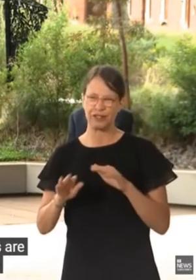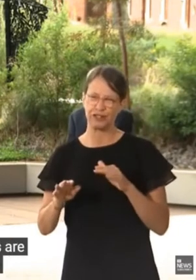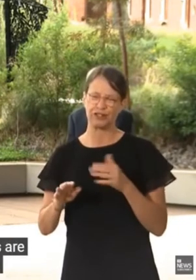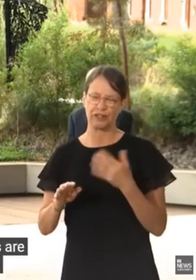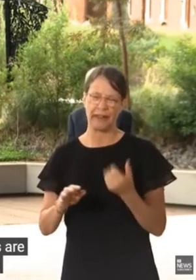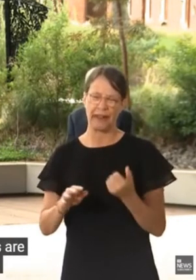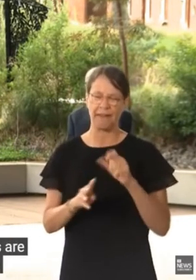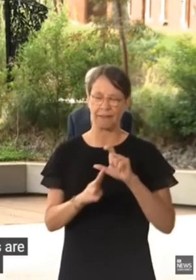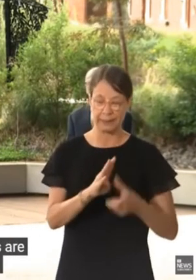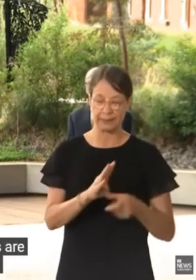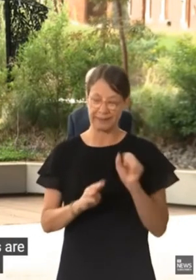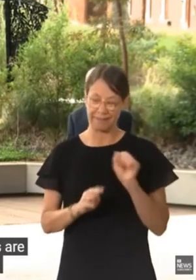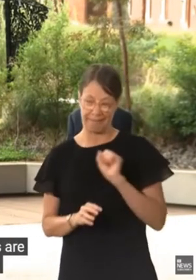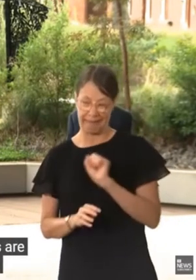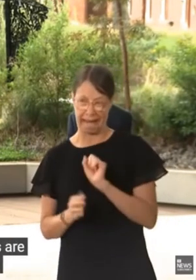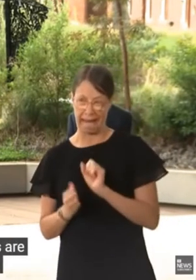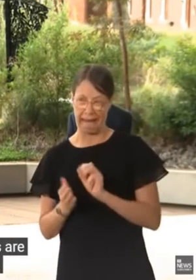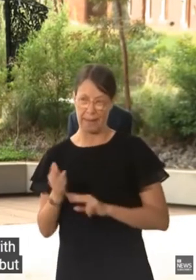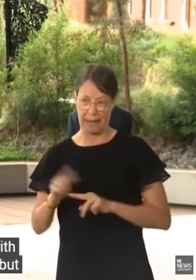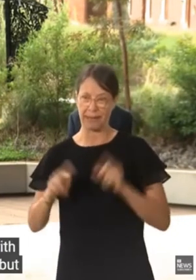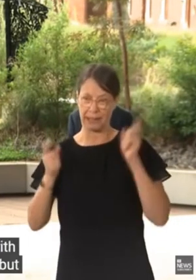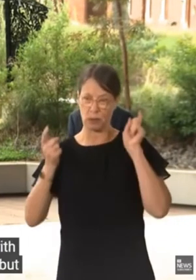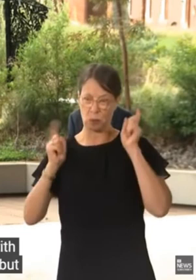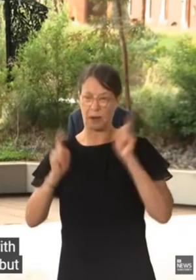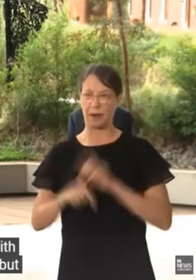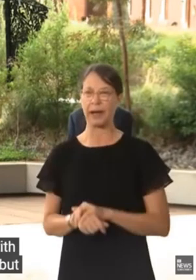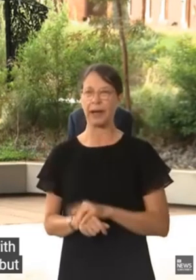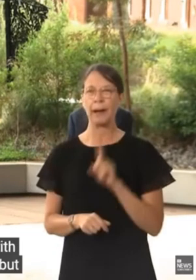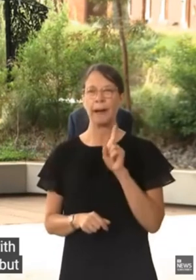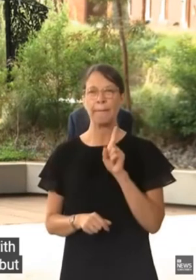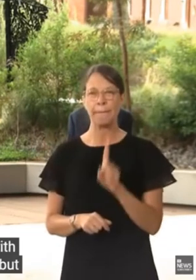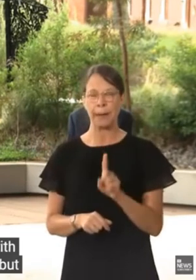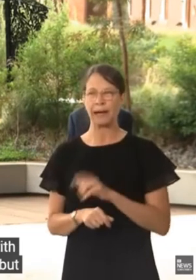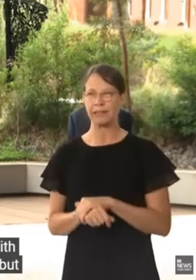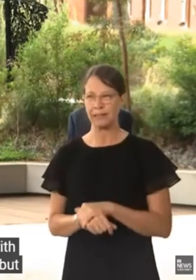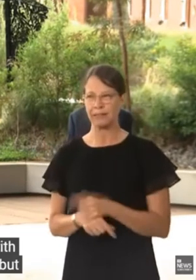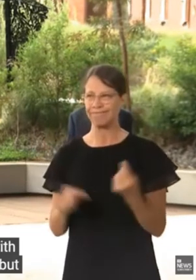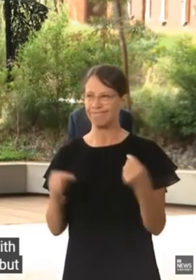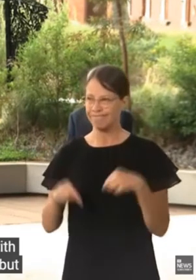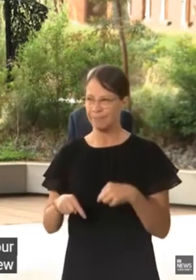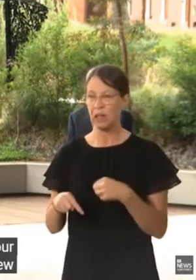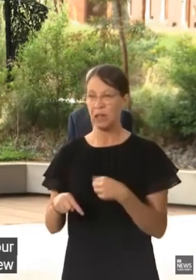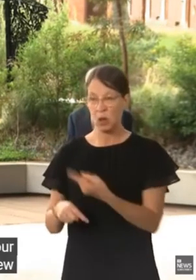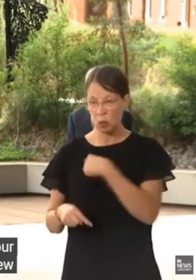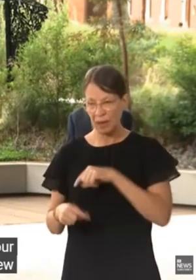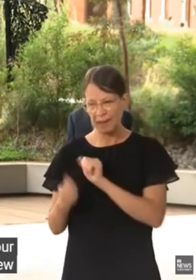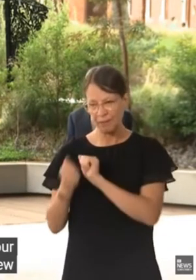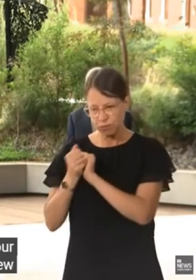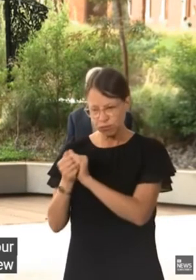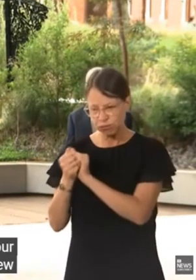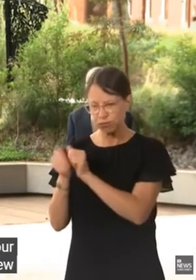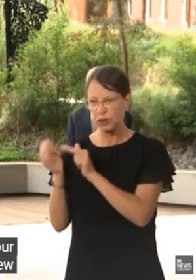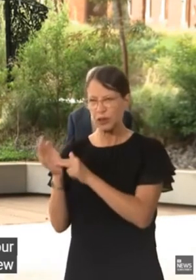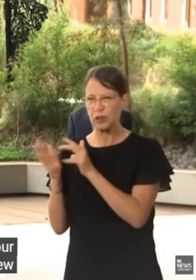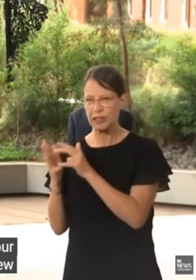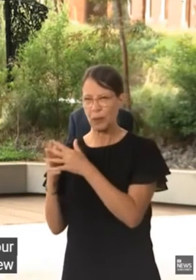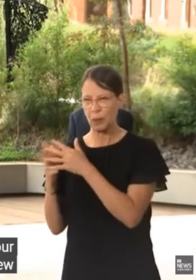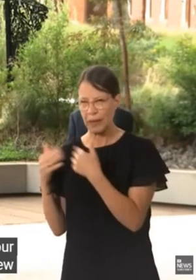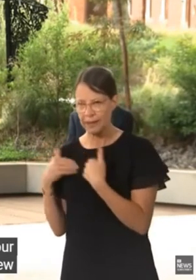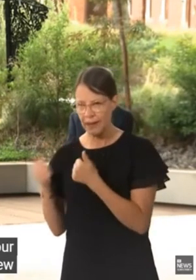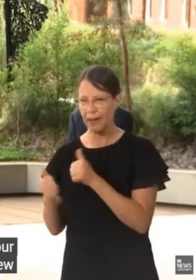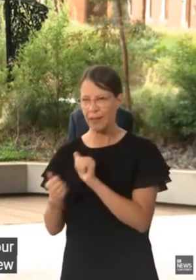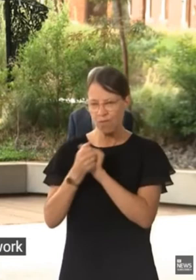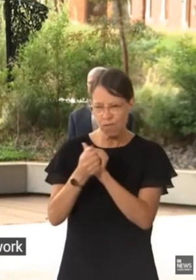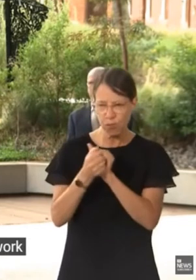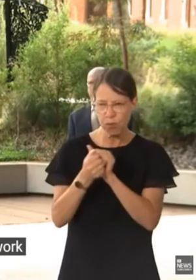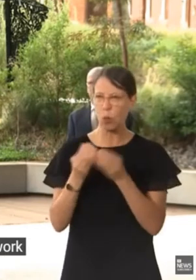with underlying health conditions. But what we have done here in our state, through the work with New South Wales Health, with the work with the Department of Education, is